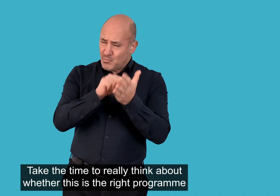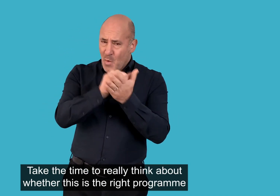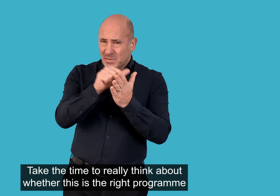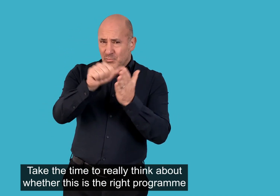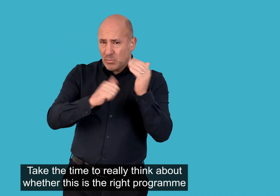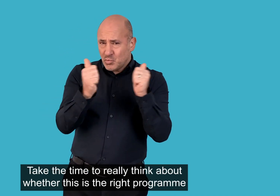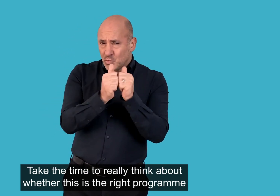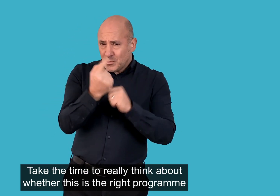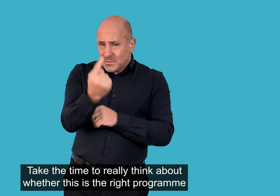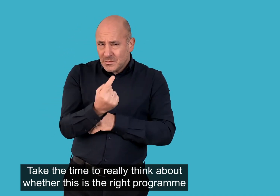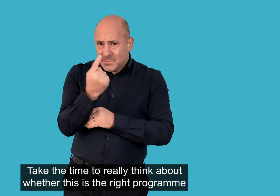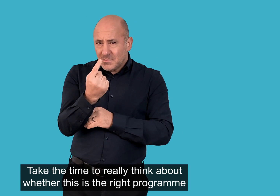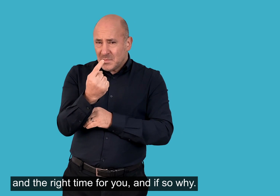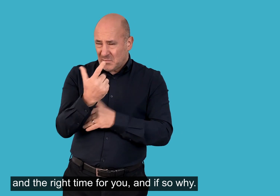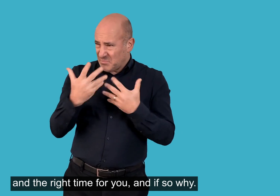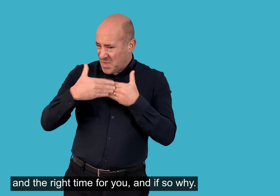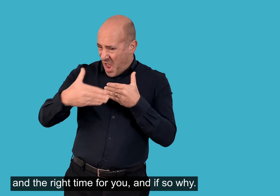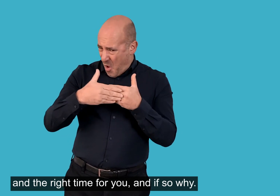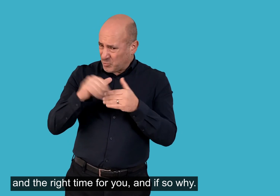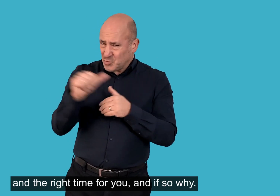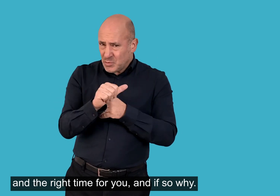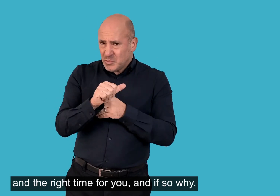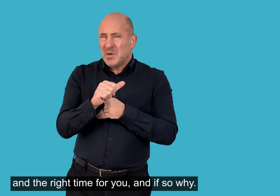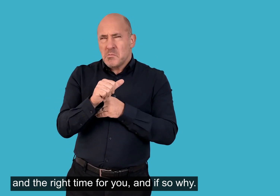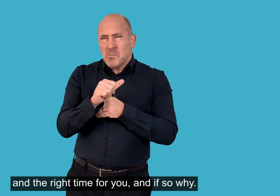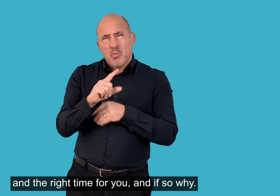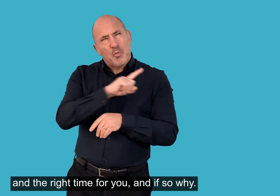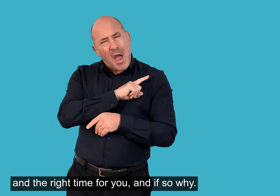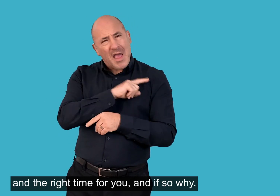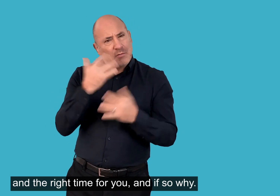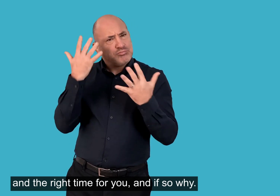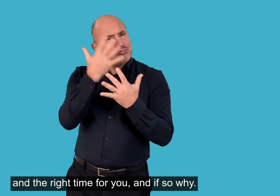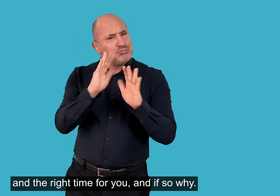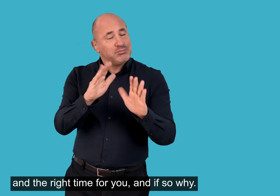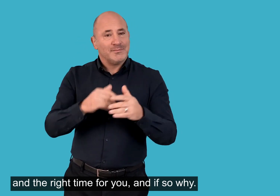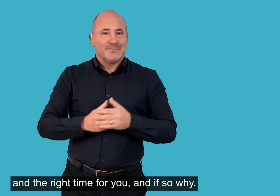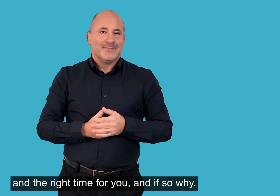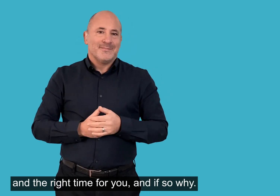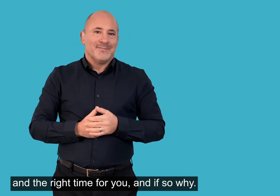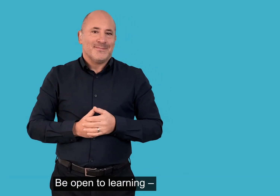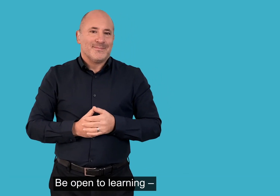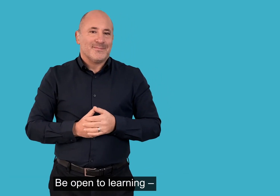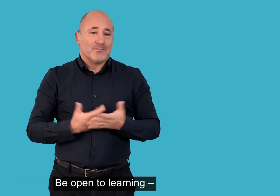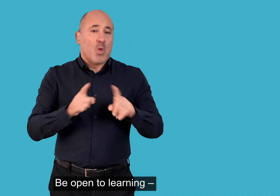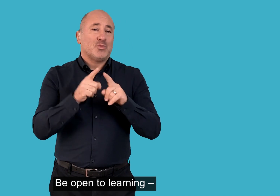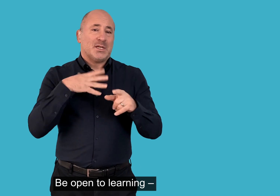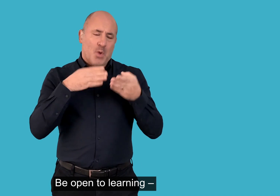to really think about whether this is the right program and the right time for you, and if so, why. Be open